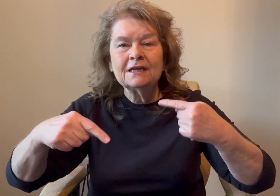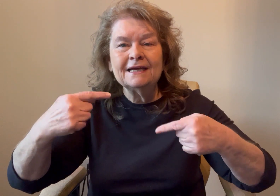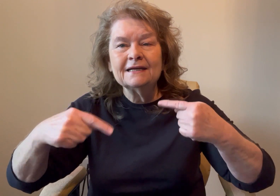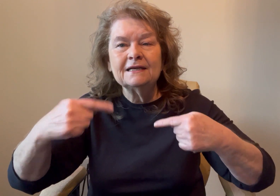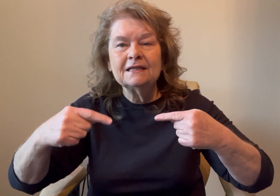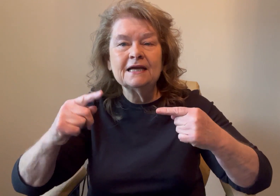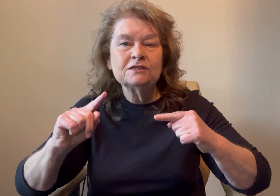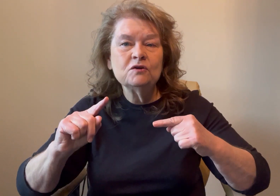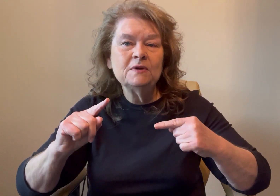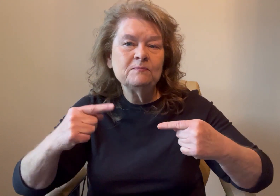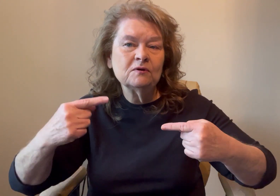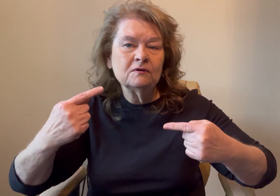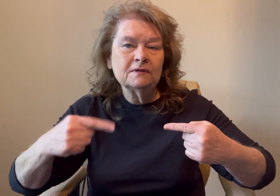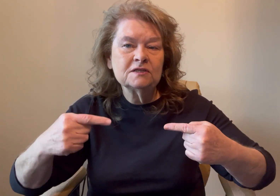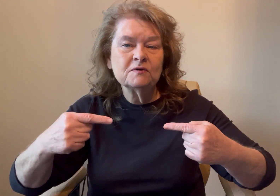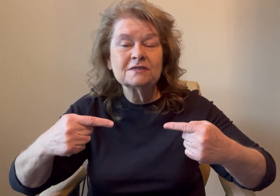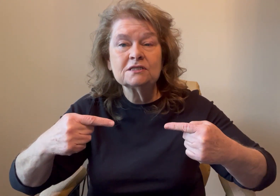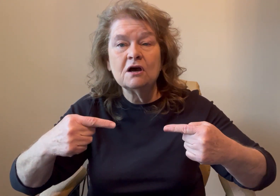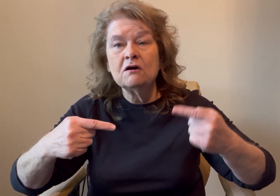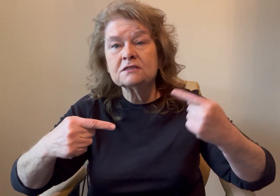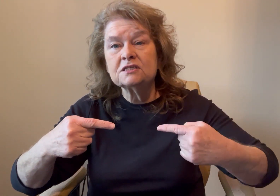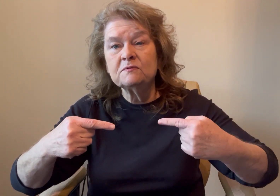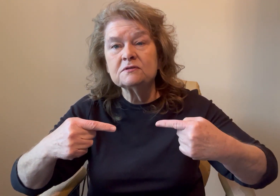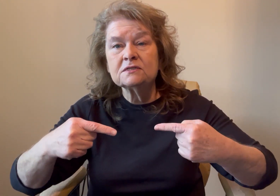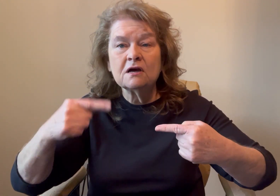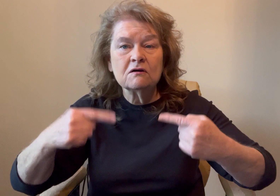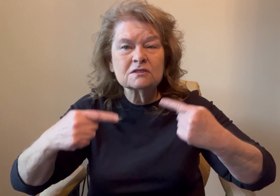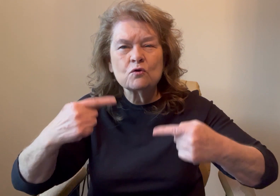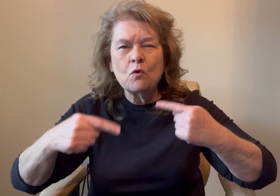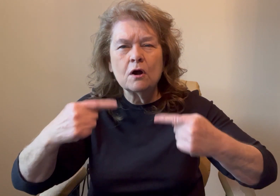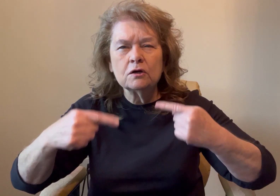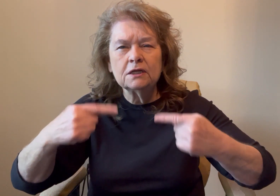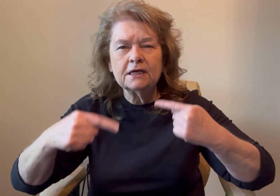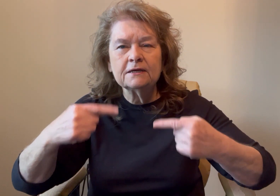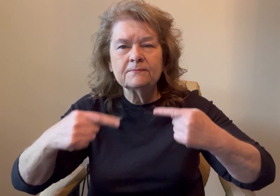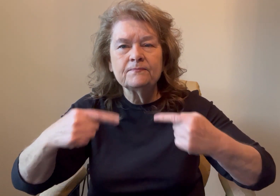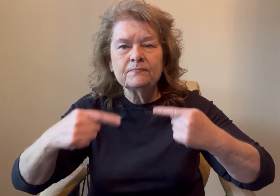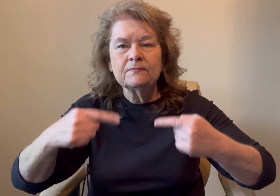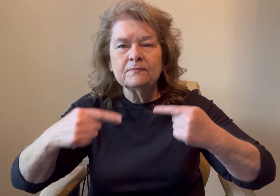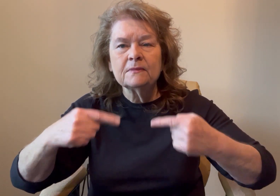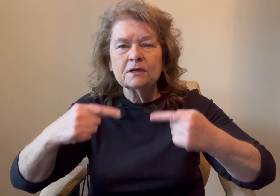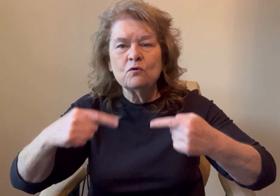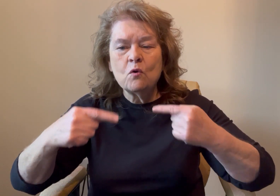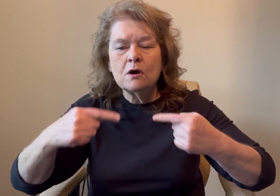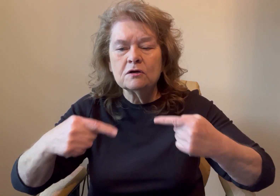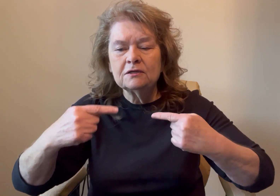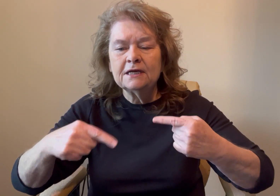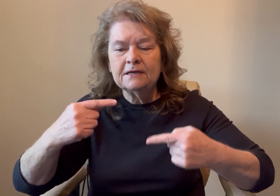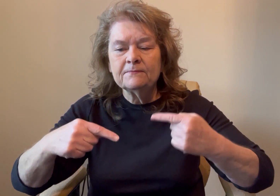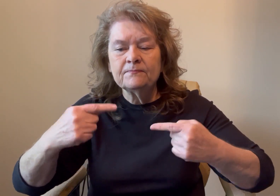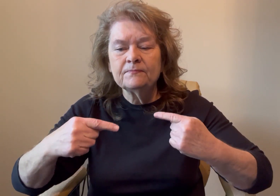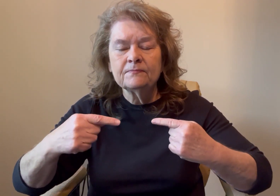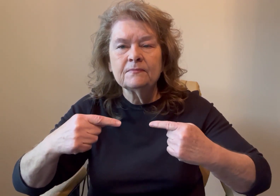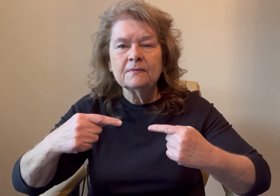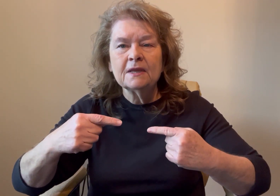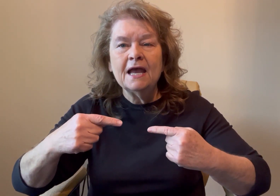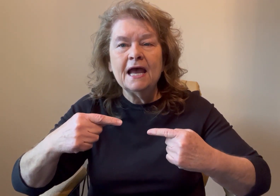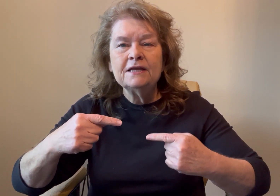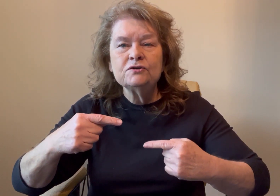Quarreling. Like two people, this person talks, quarreling. Quarreling. And